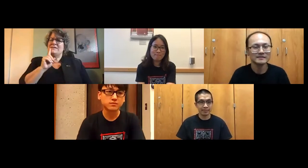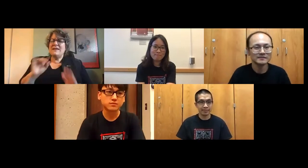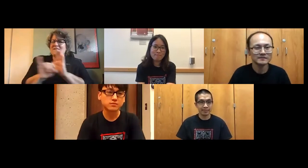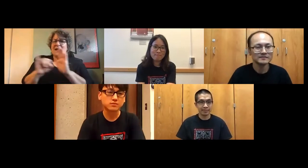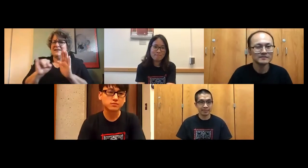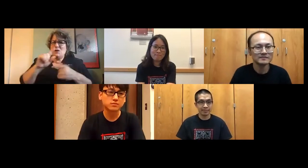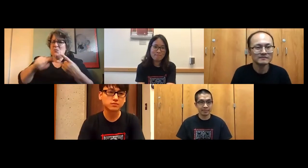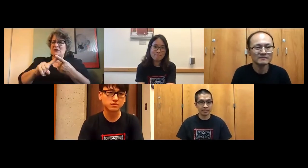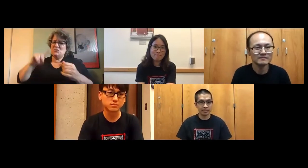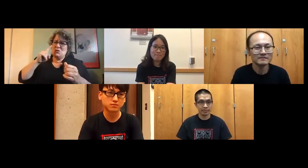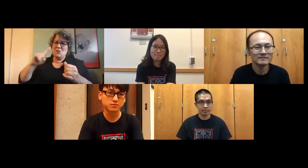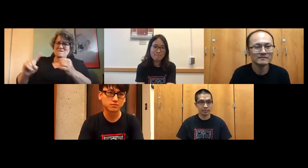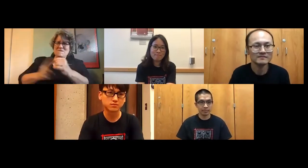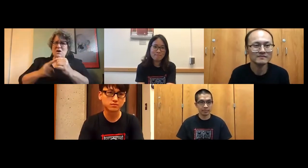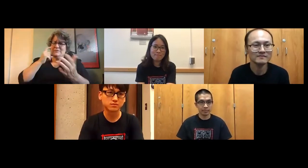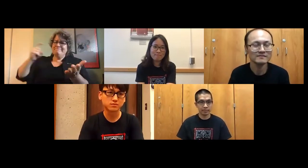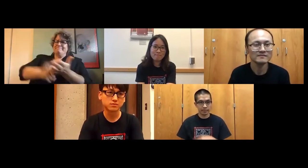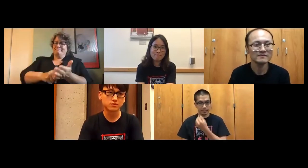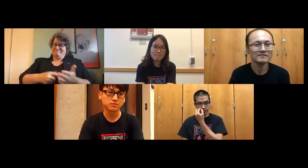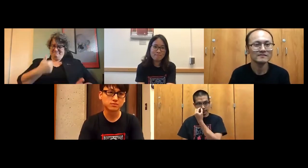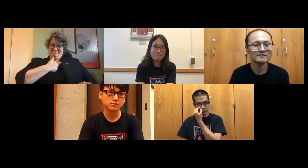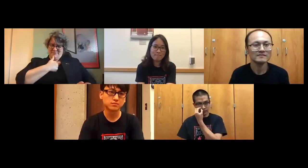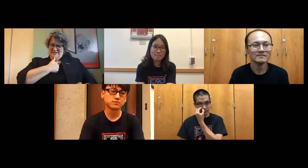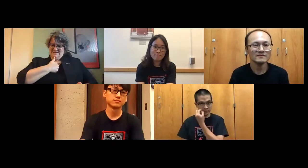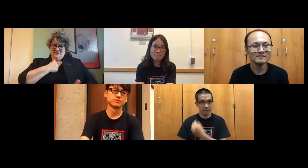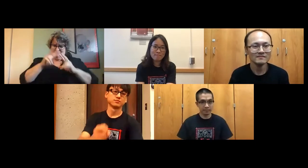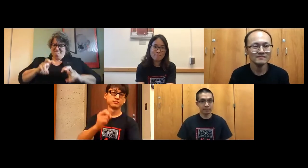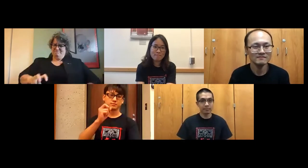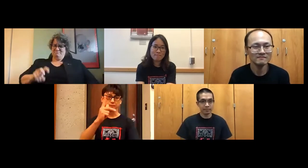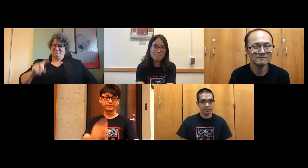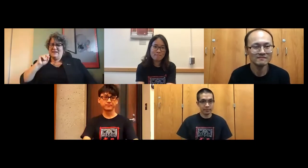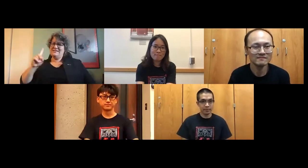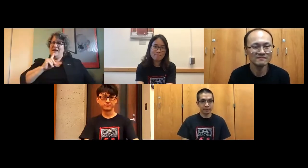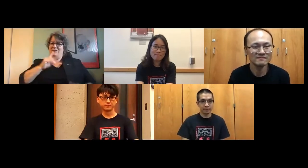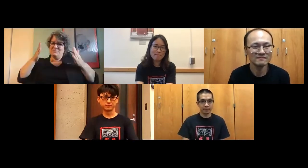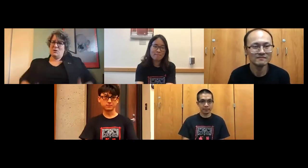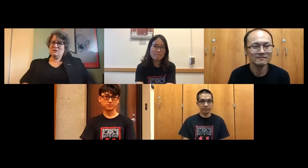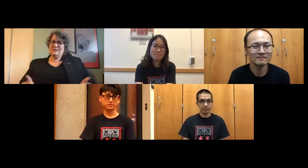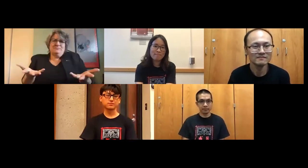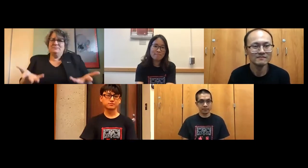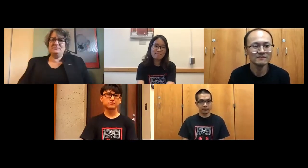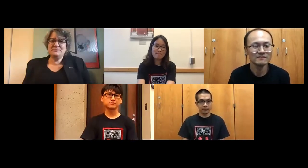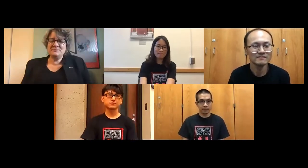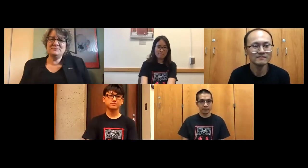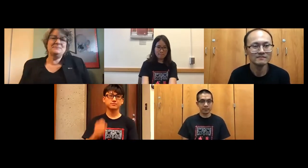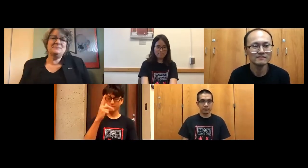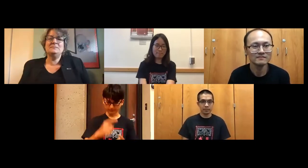please, your deaf identity? When did you first notice and feel yourself, wow, I'm deaf, I'm a deaf